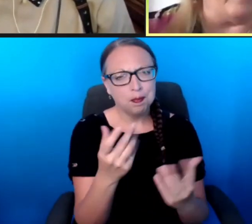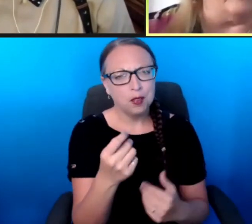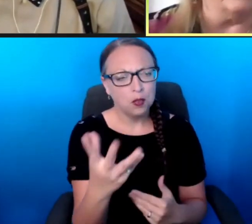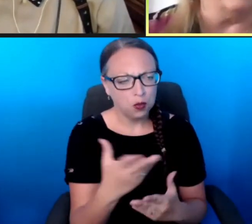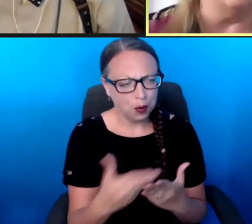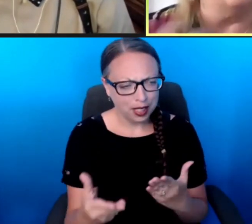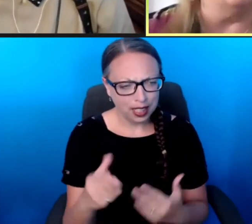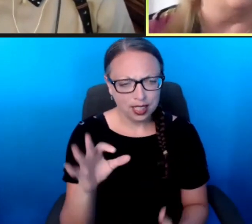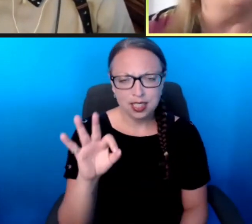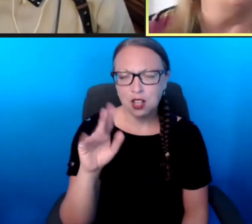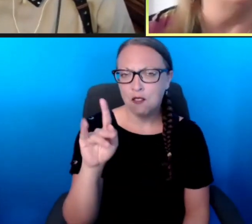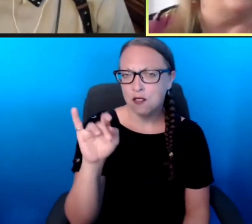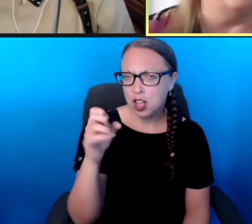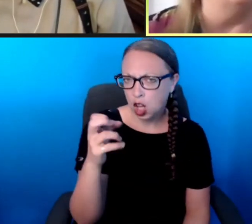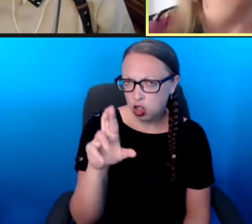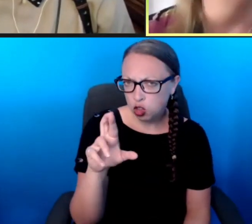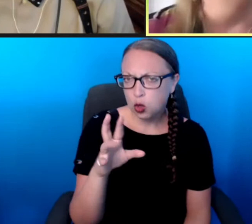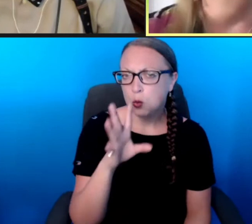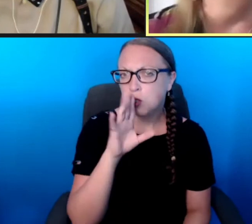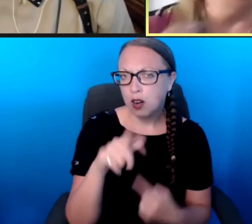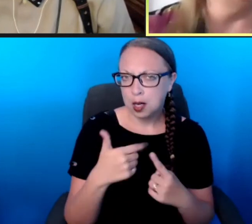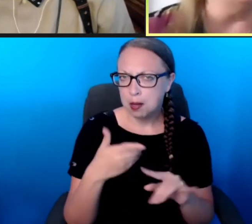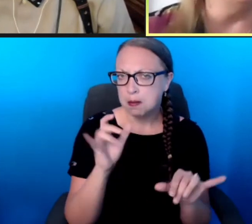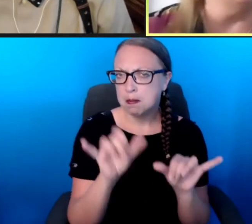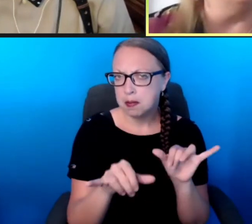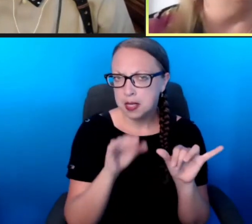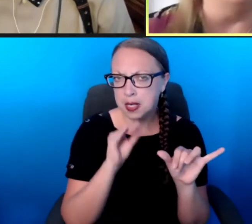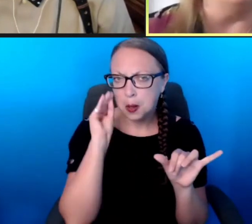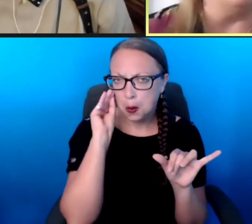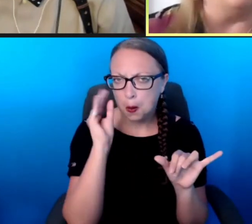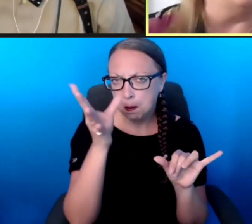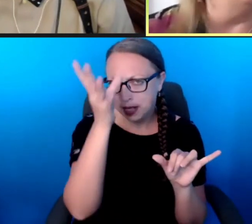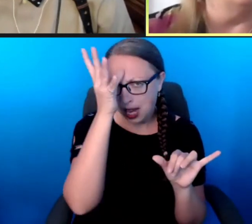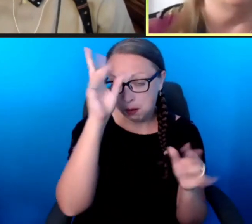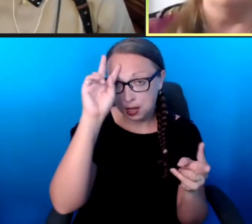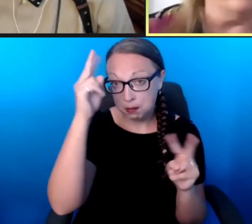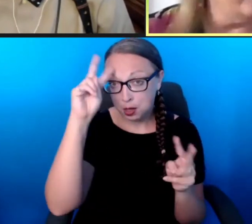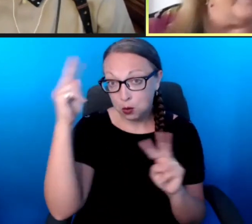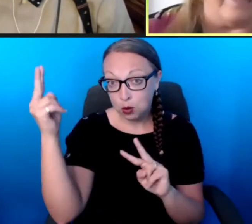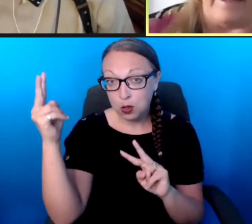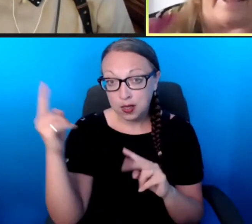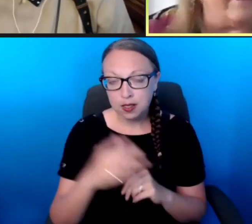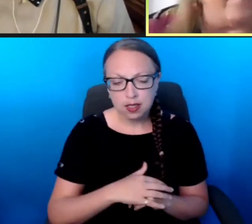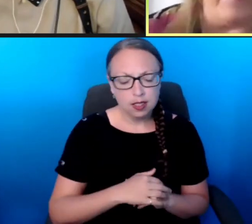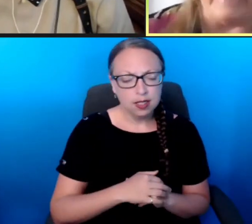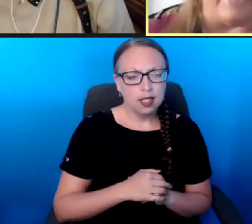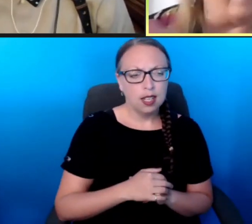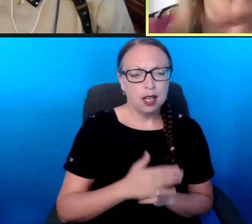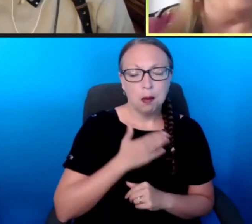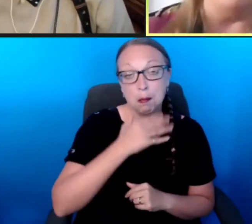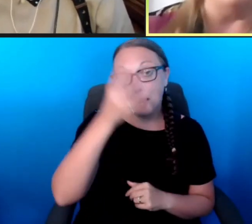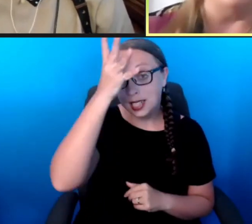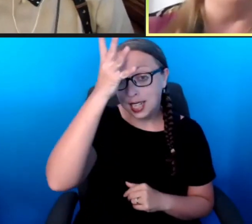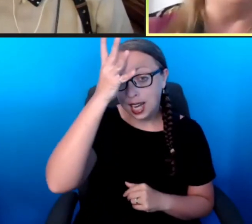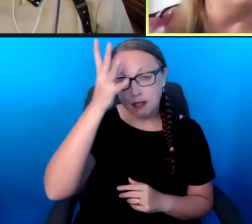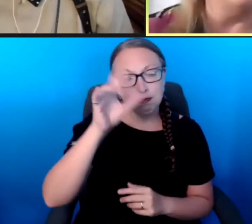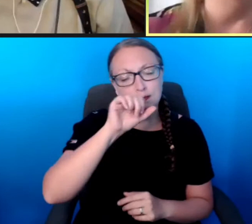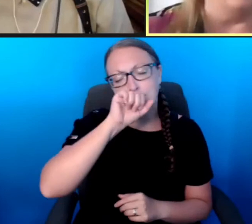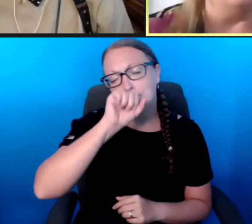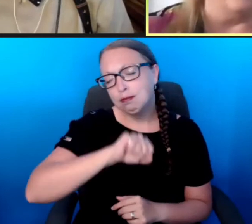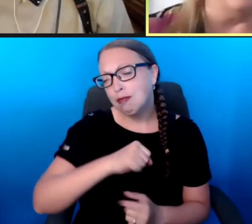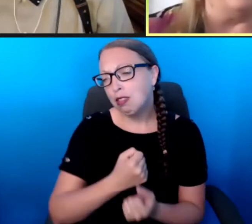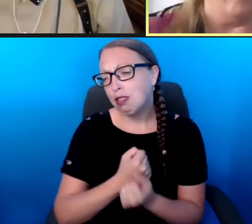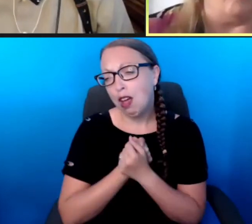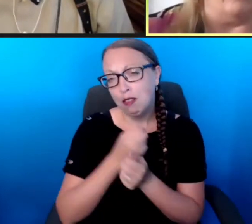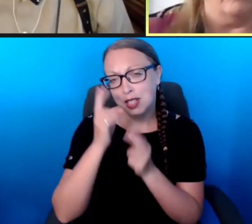talking about staying an at-home dad. Misunderstood. My dad, I love my dad. I honor my dad, but he did